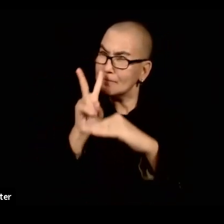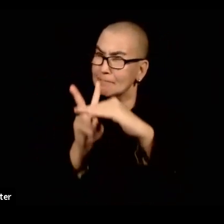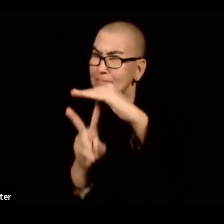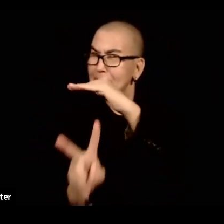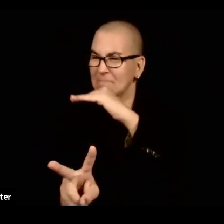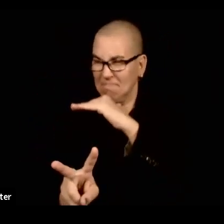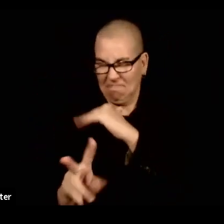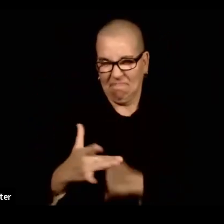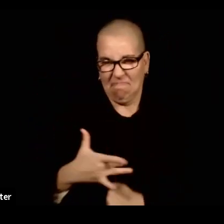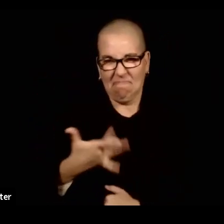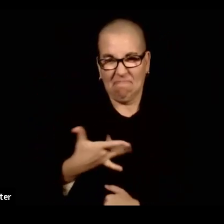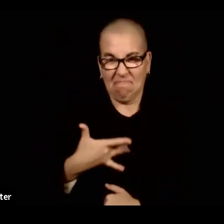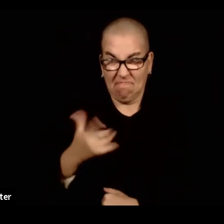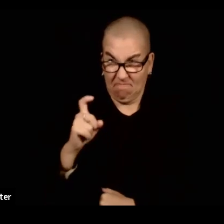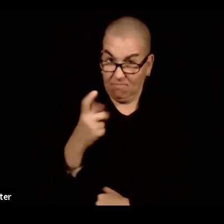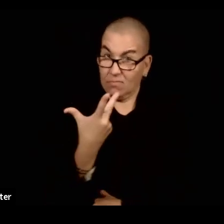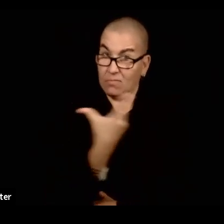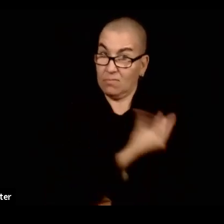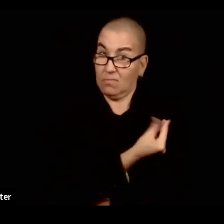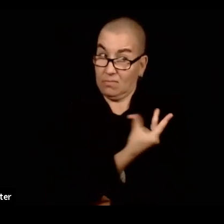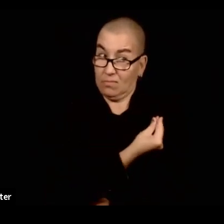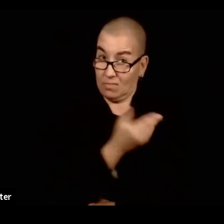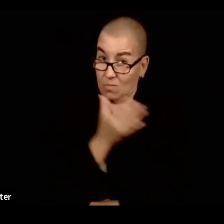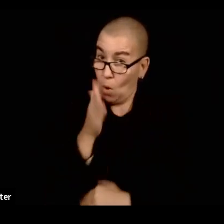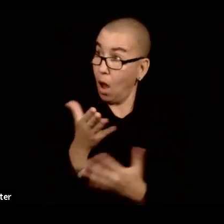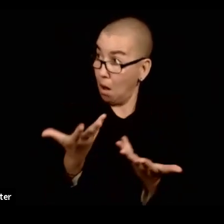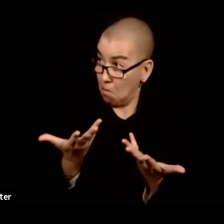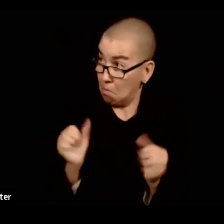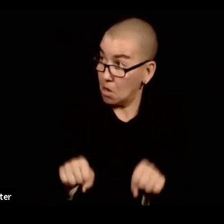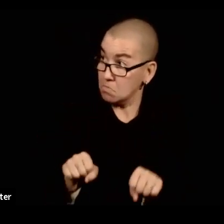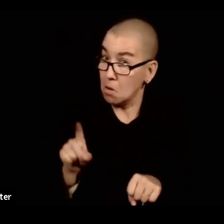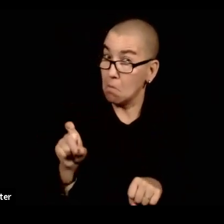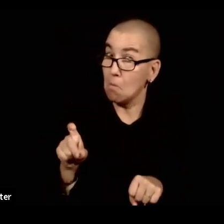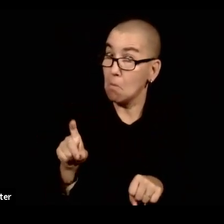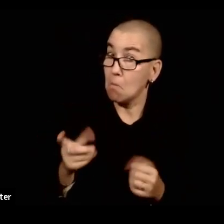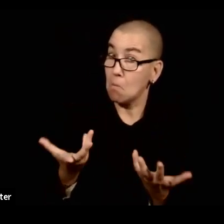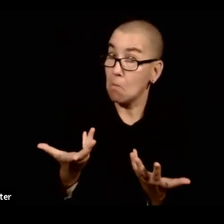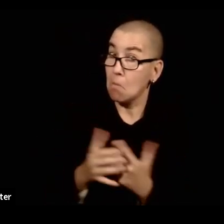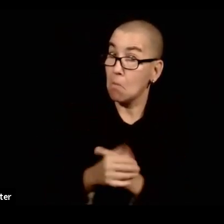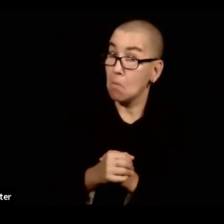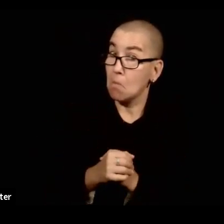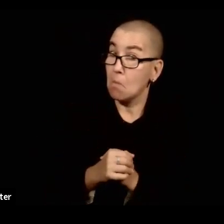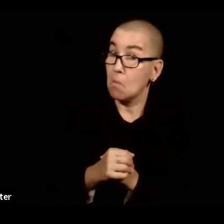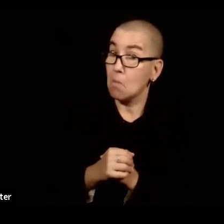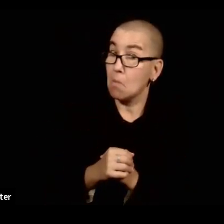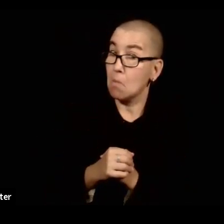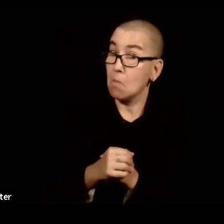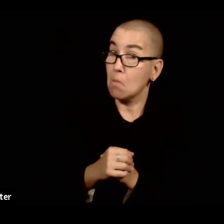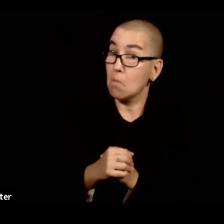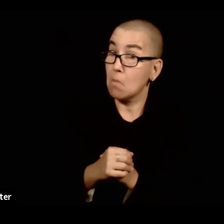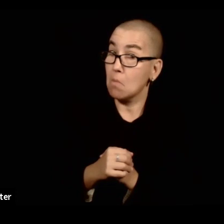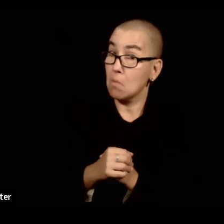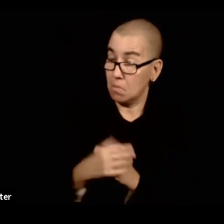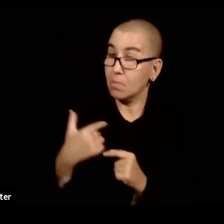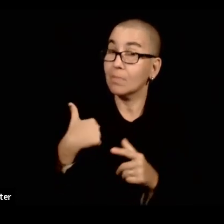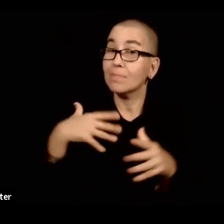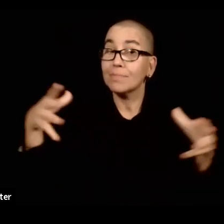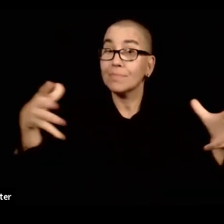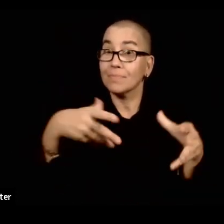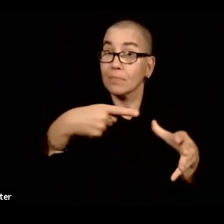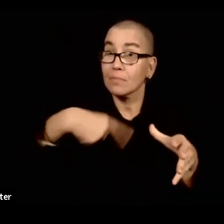right out of the gate to serve everyone who wants it. As with remdesivir, I'm wondering if, as a state, we're starting to think about how we are